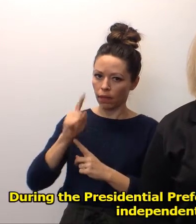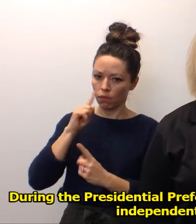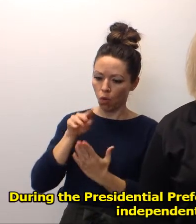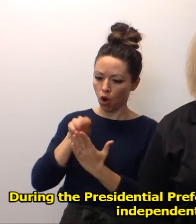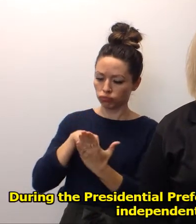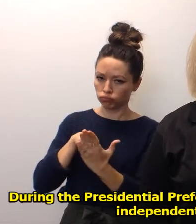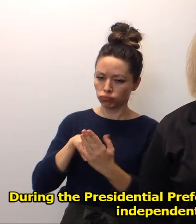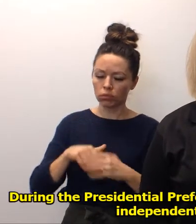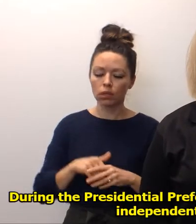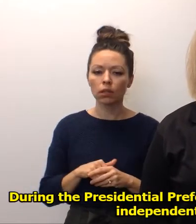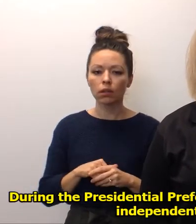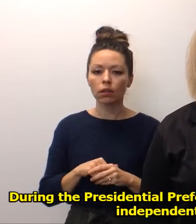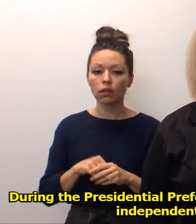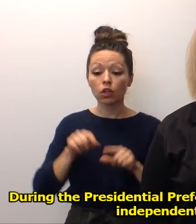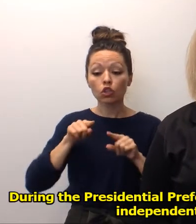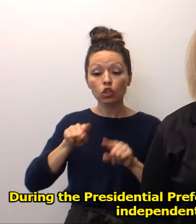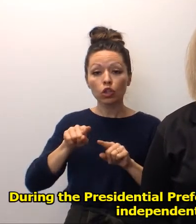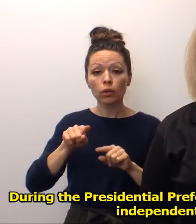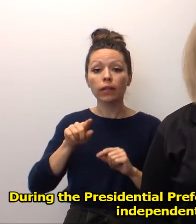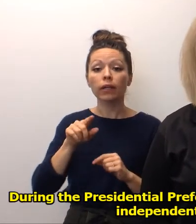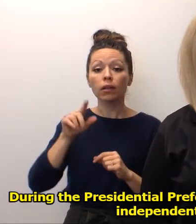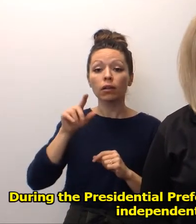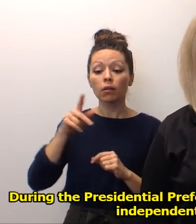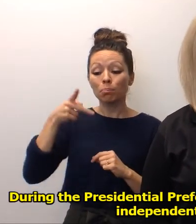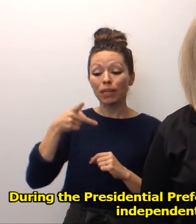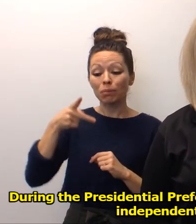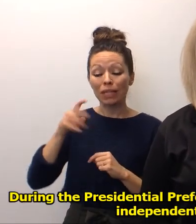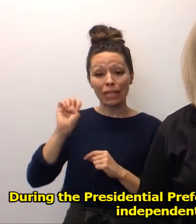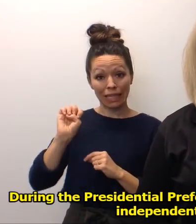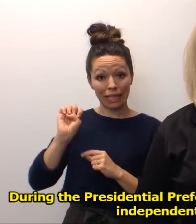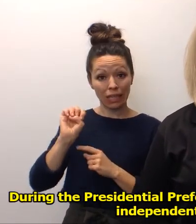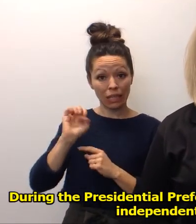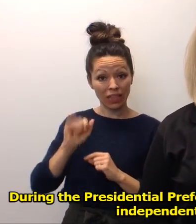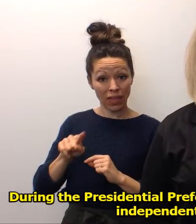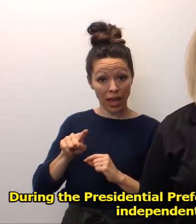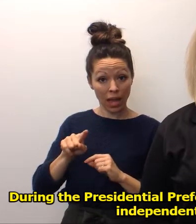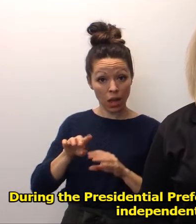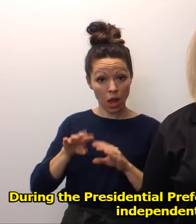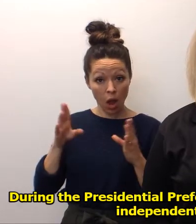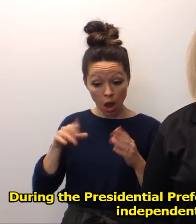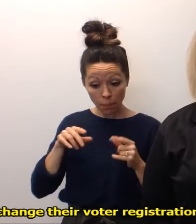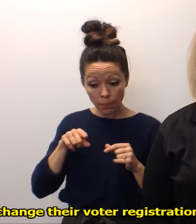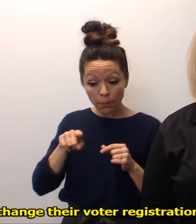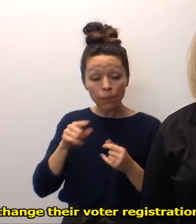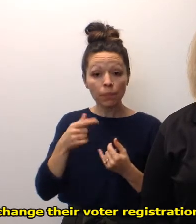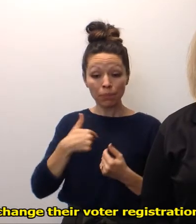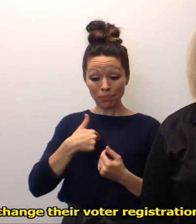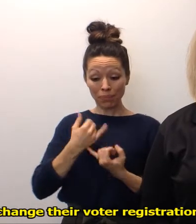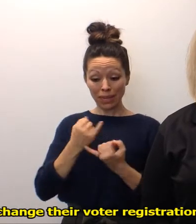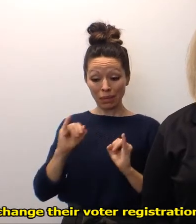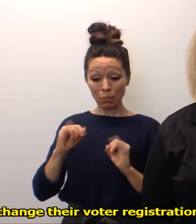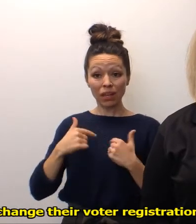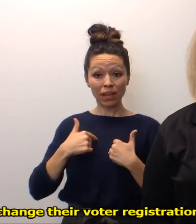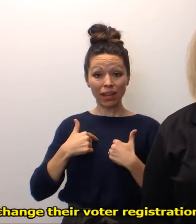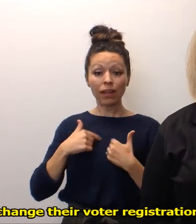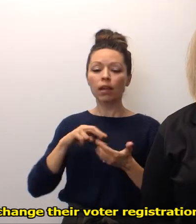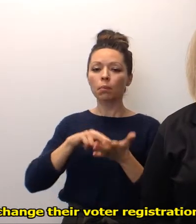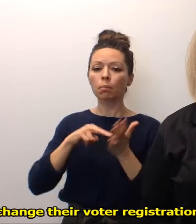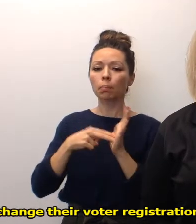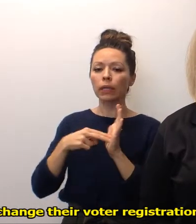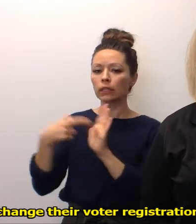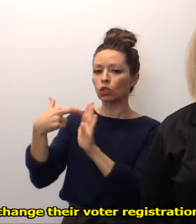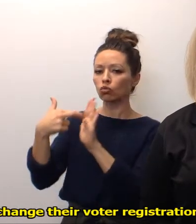During the presidential preference election, or PPE, independent voters must change their voter registration